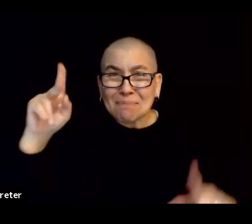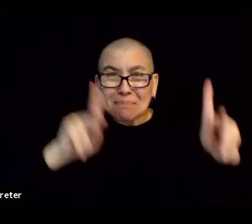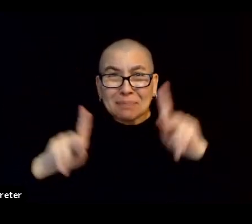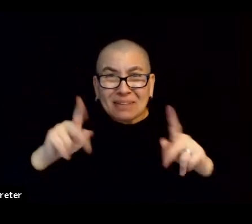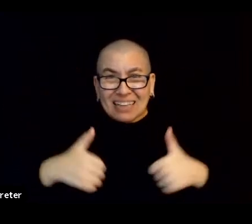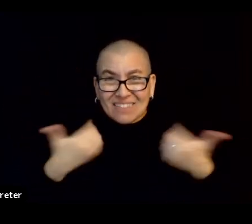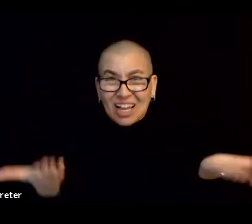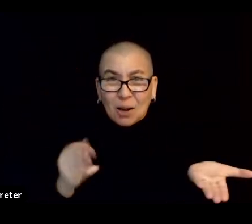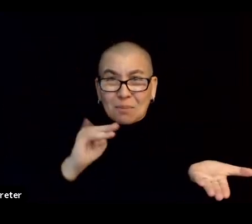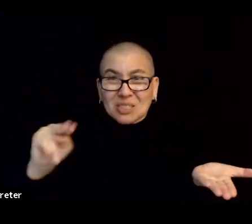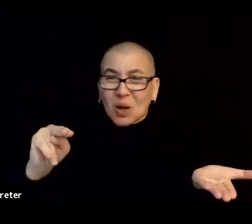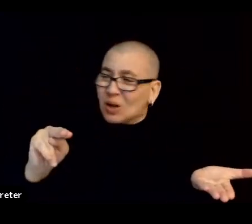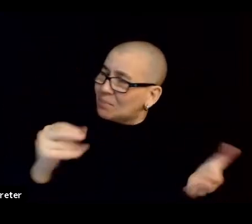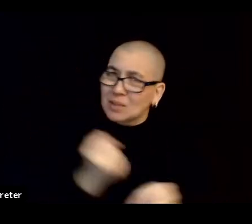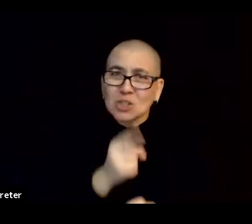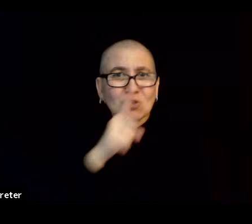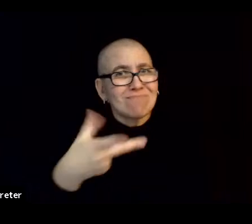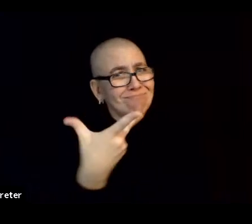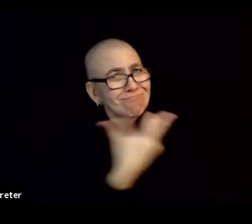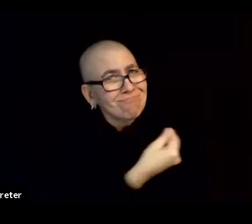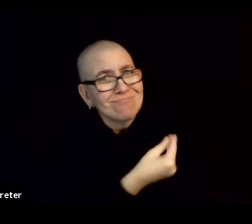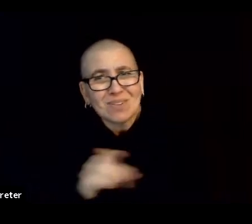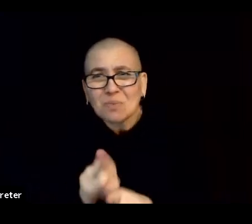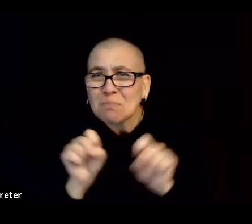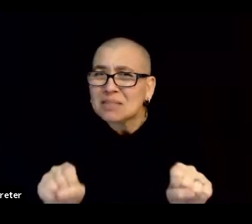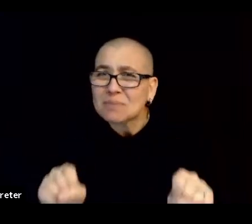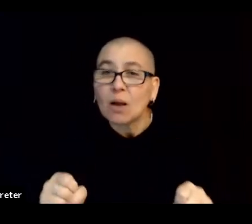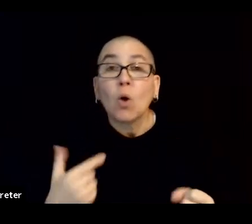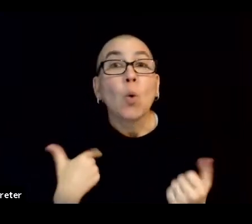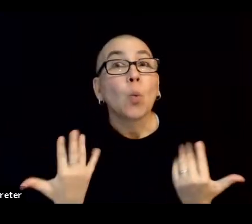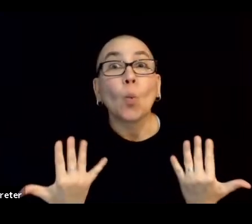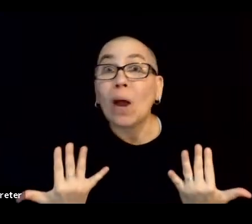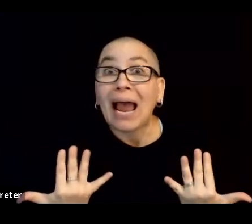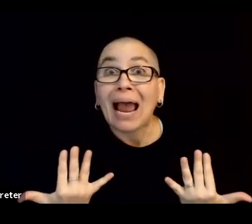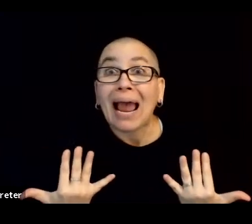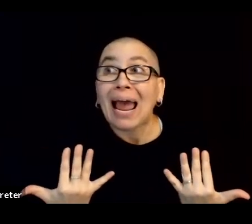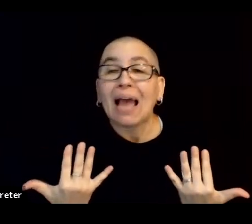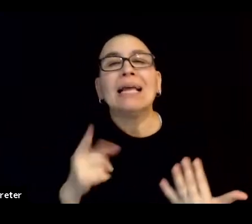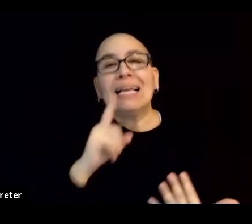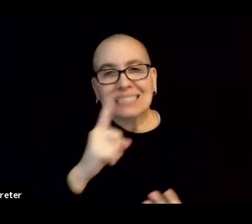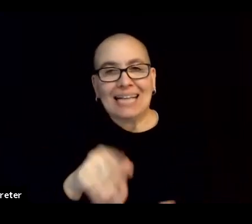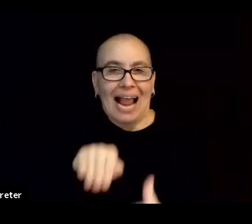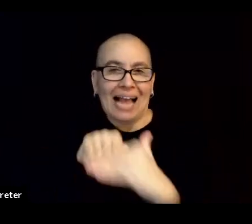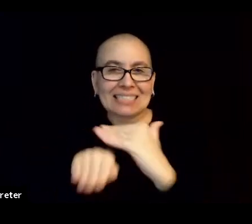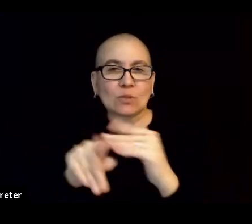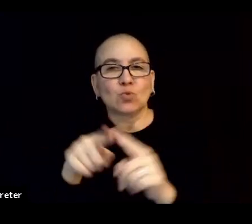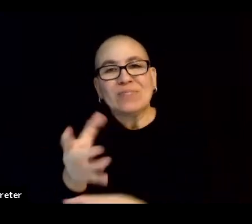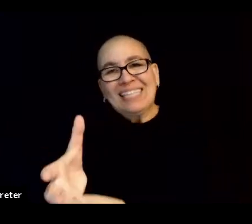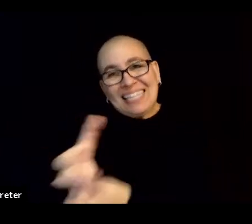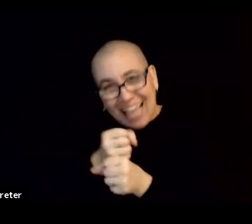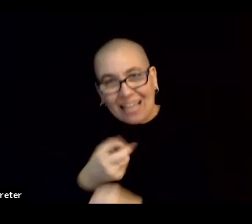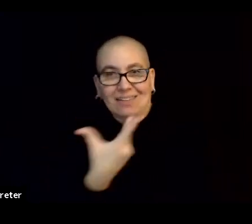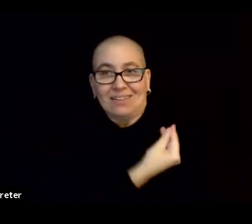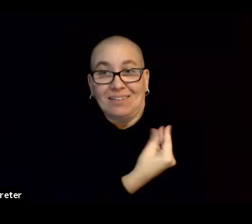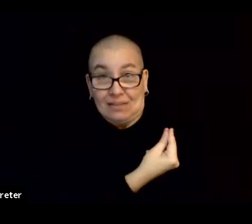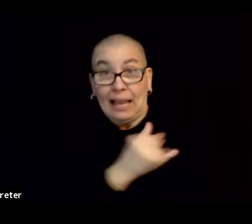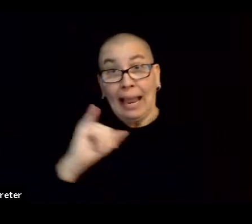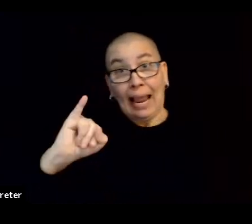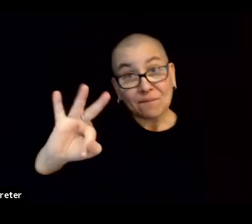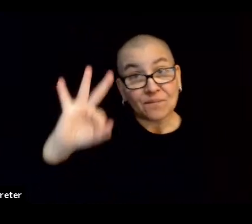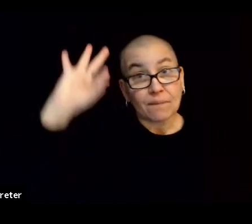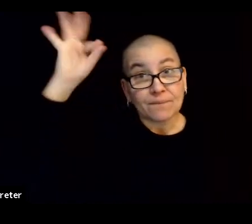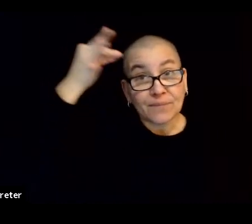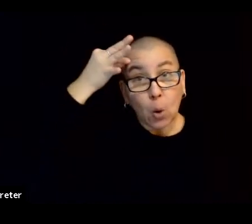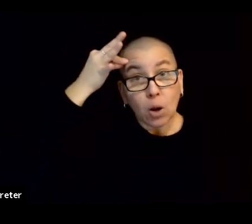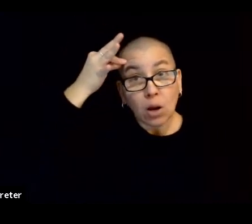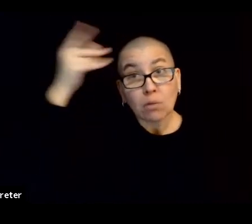us back is access to vaccine. So if we can get vaccine from the federal government, I think that we can all be confident that between